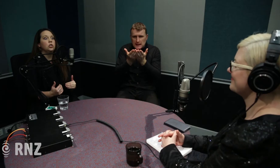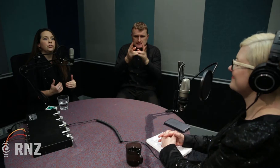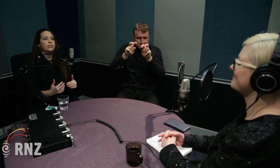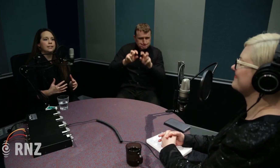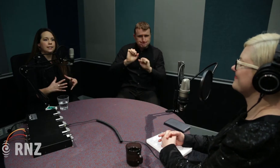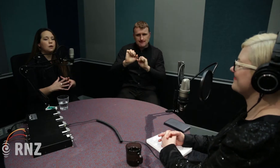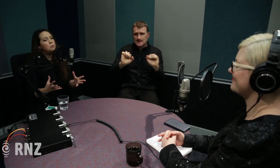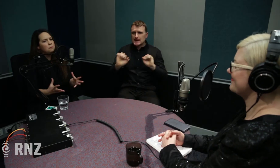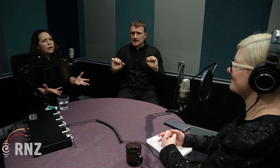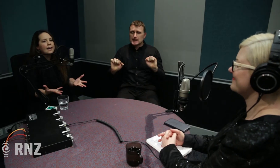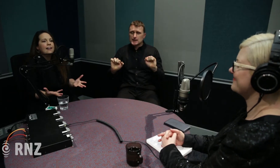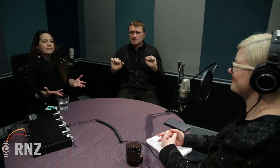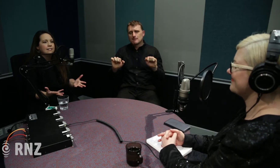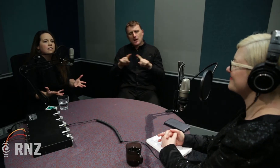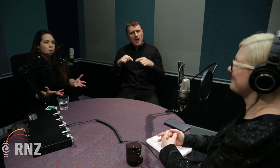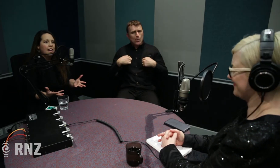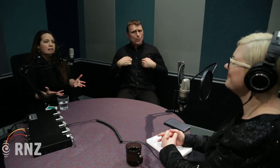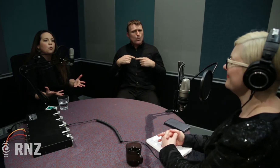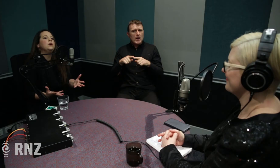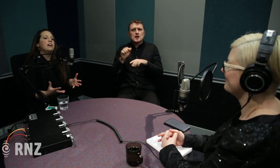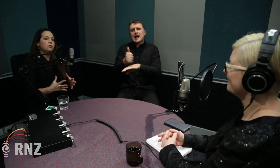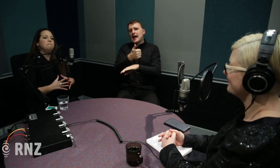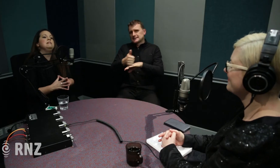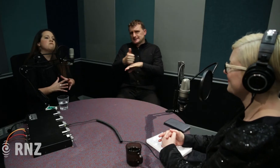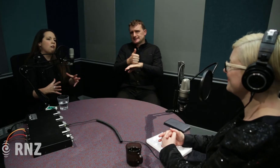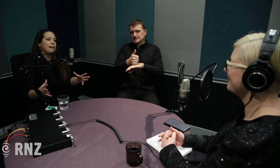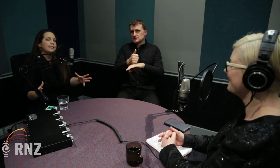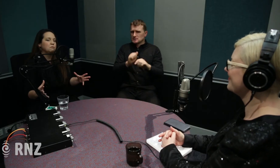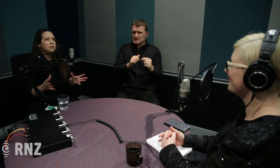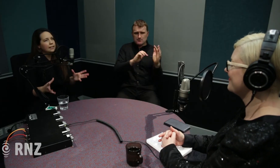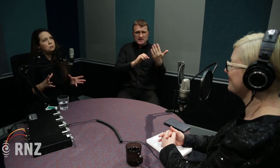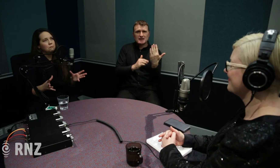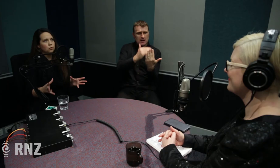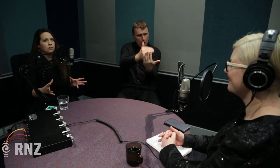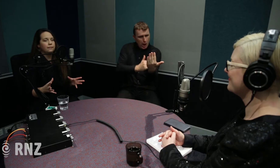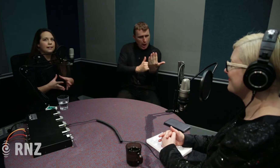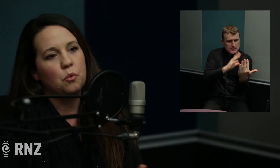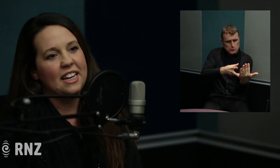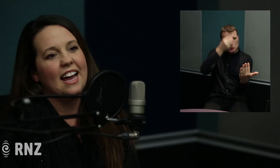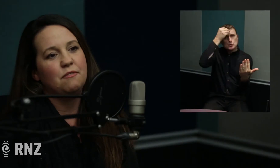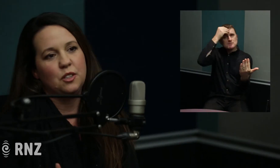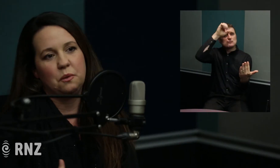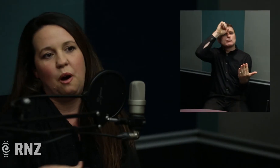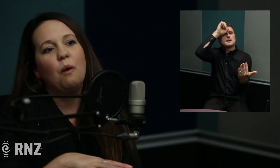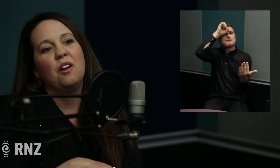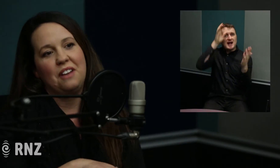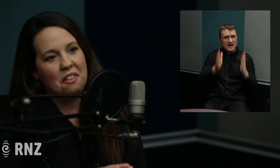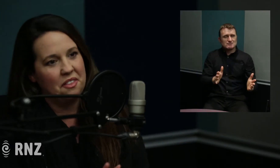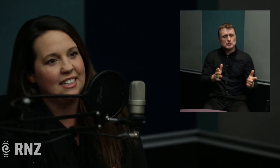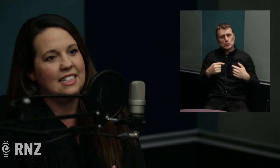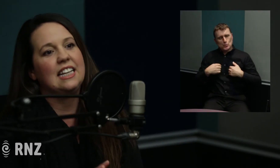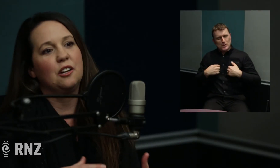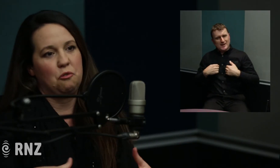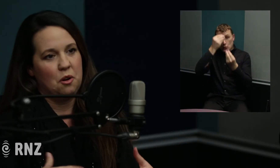I've learnt we're like actors in a way. We have to memorise, but a little bit more so. We are having to do a whole lot of